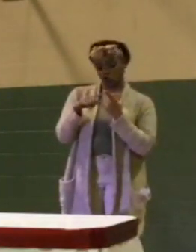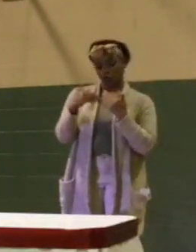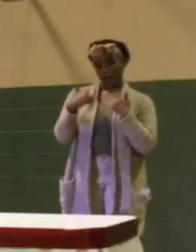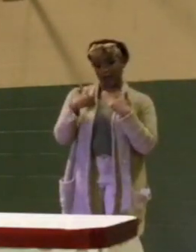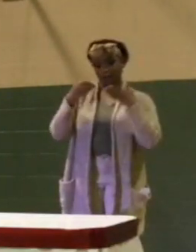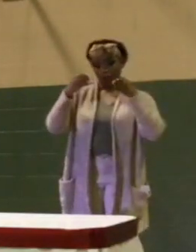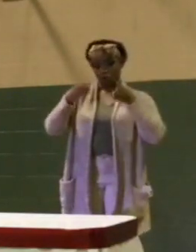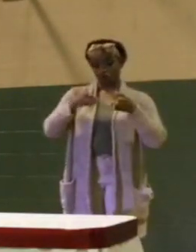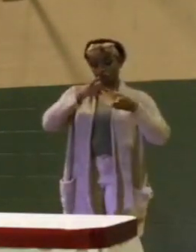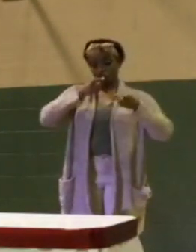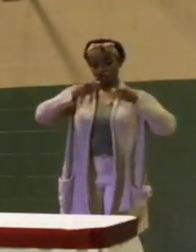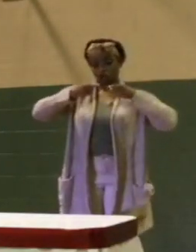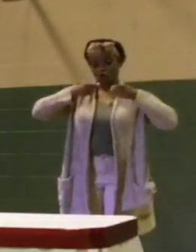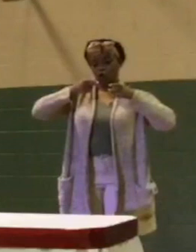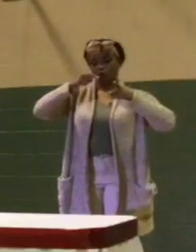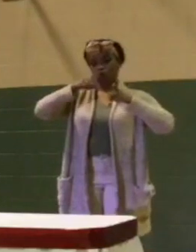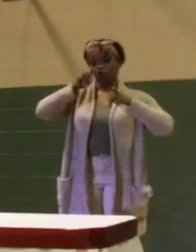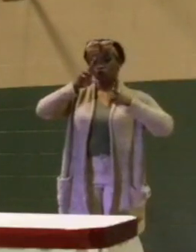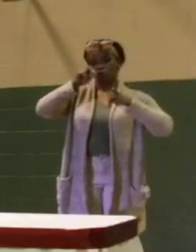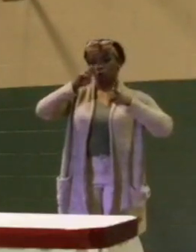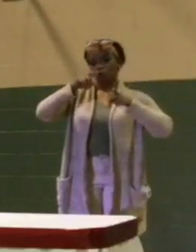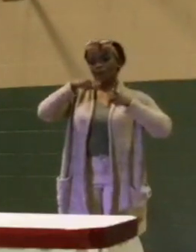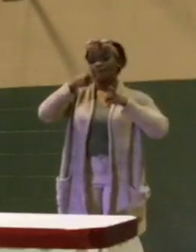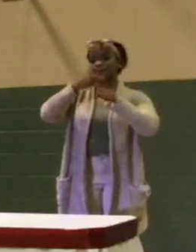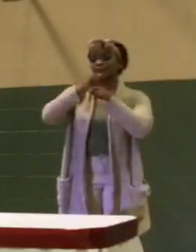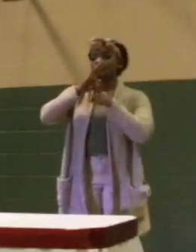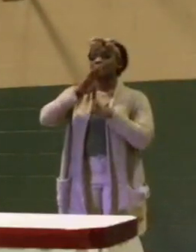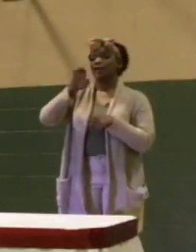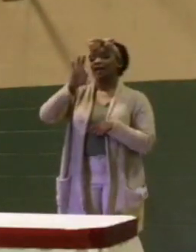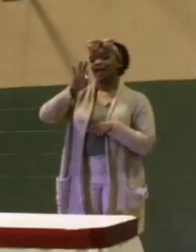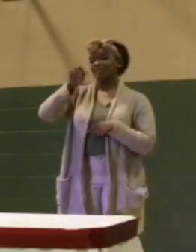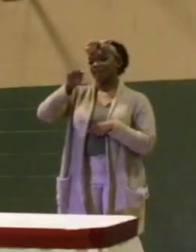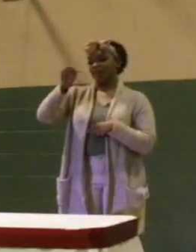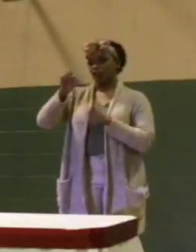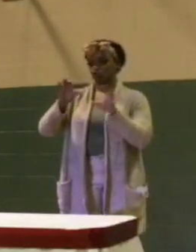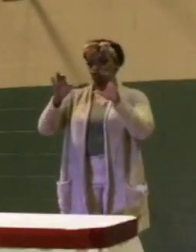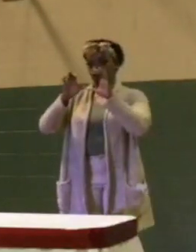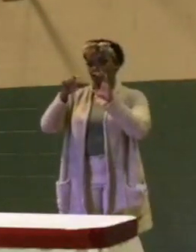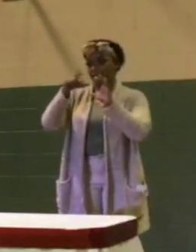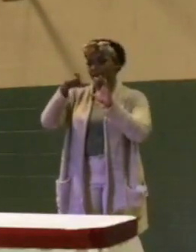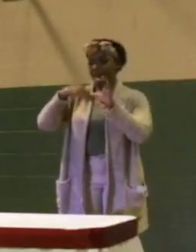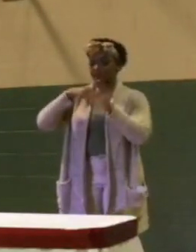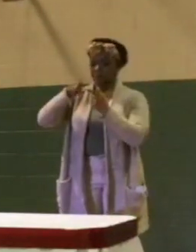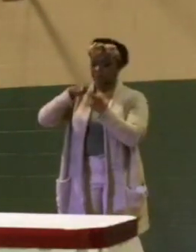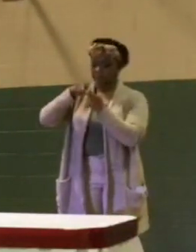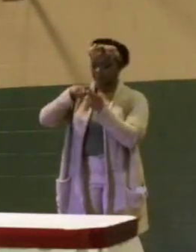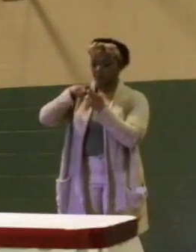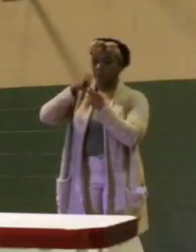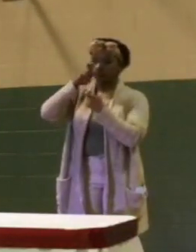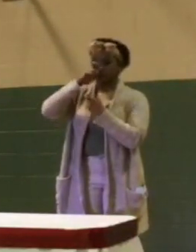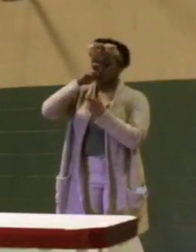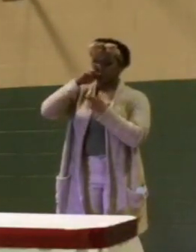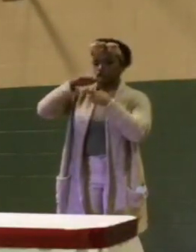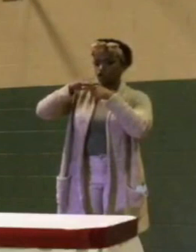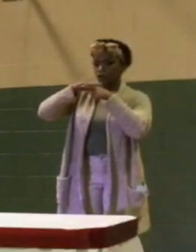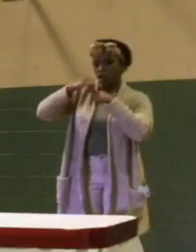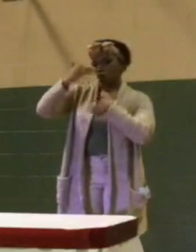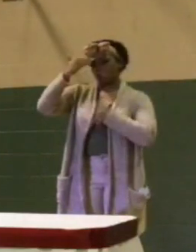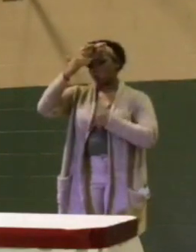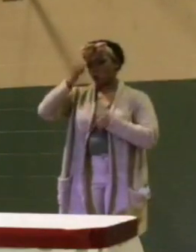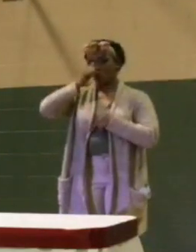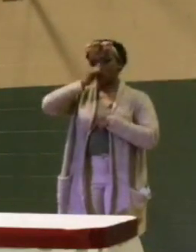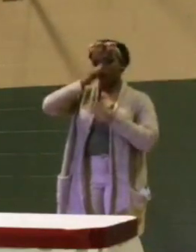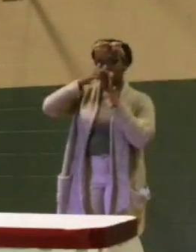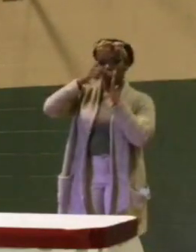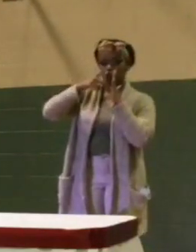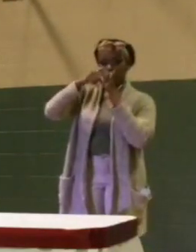any kind of drone or anything like that, they have to be FAA certified. So they have to go through that specific training so that they are more aware of those privacy things. We know that there's not going to